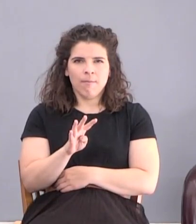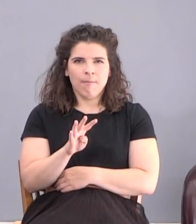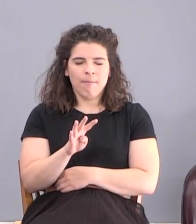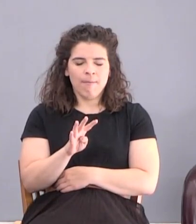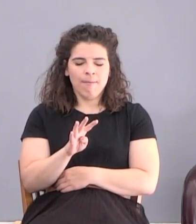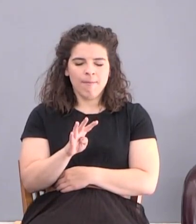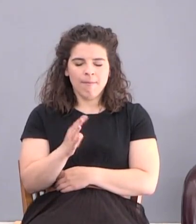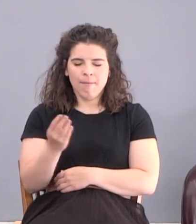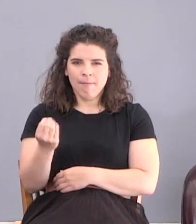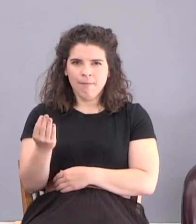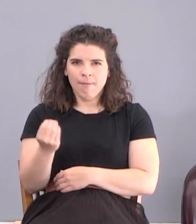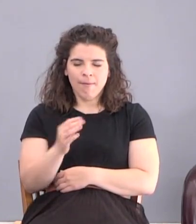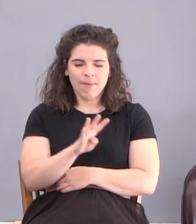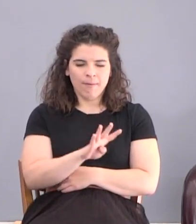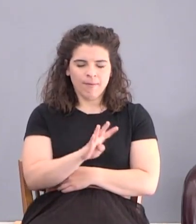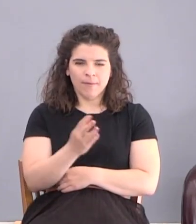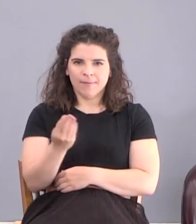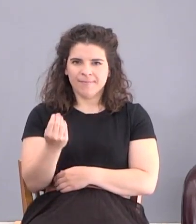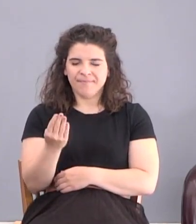start in verse